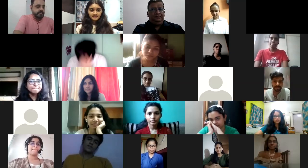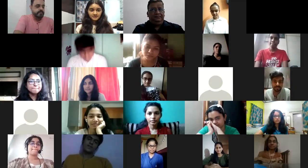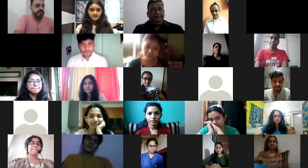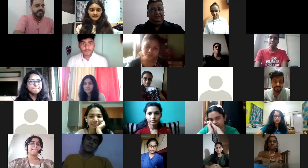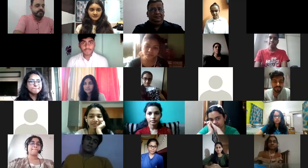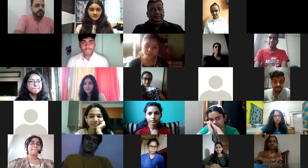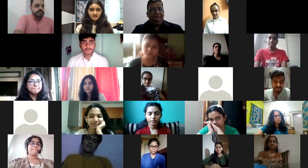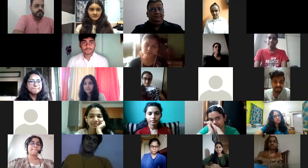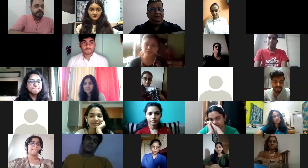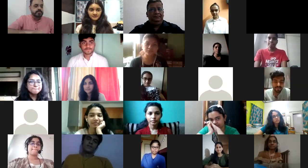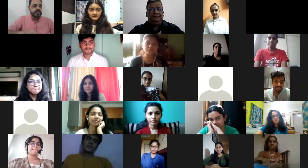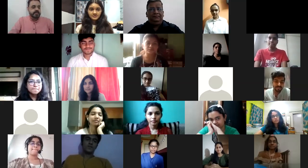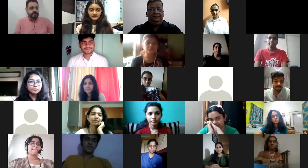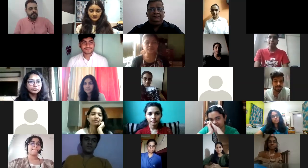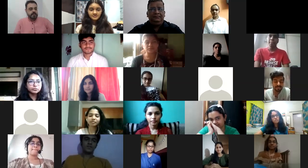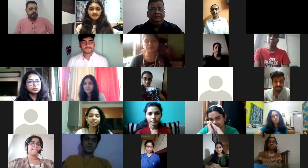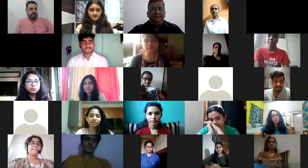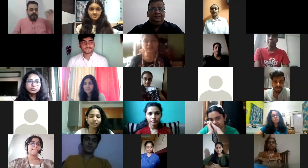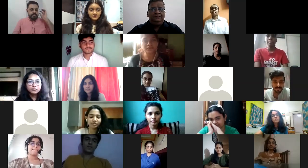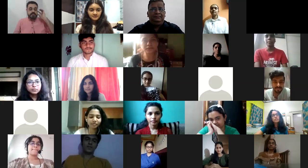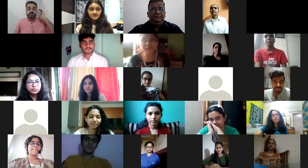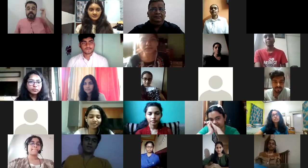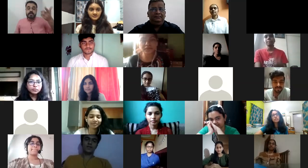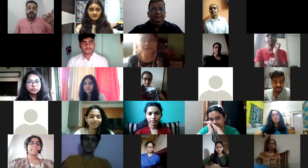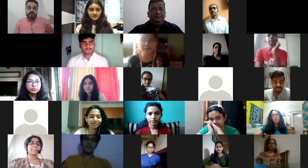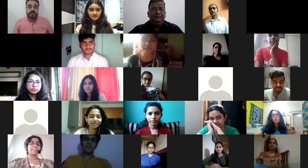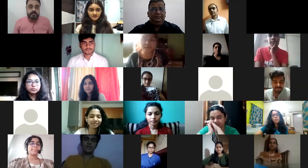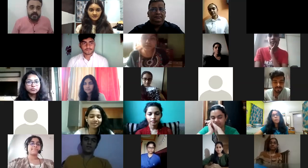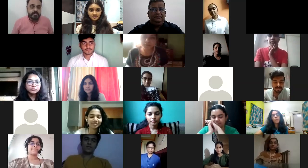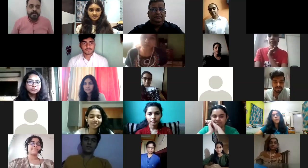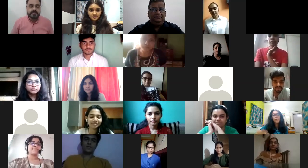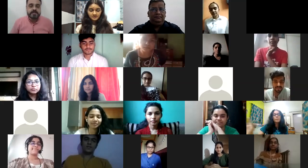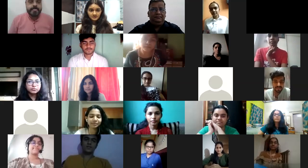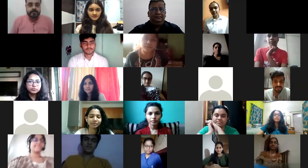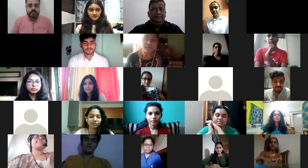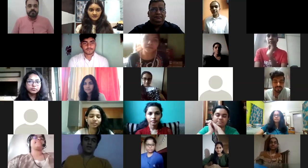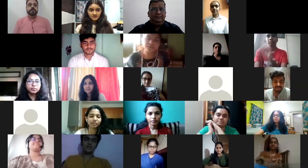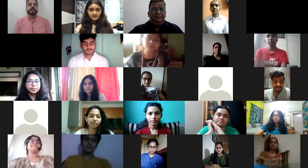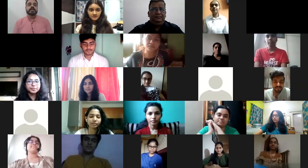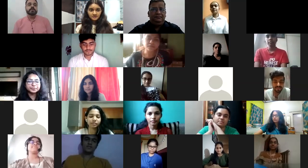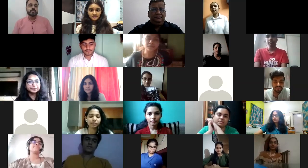words that we use through the day, and just because we have learned the alphabets, we can quickly go to the